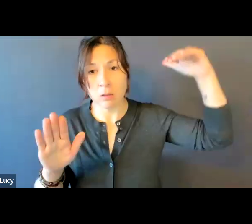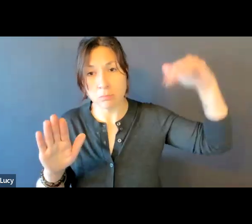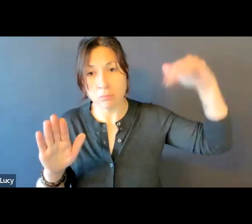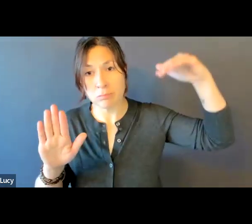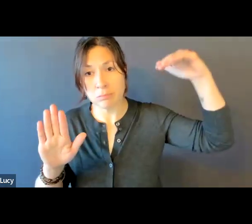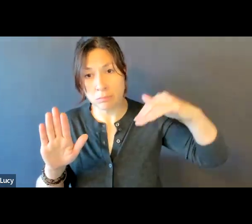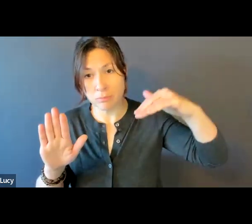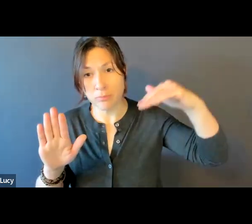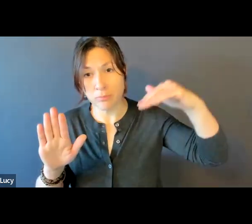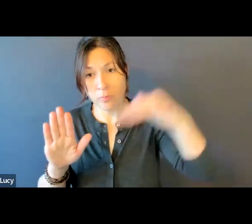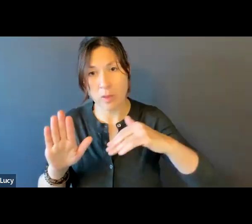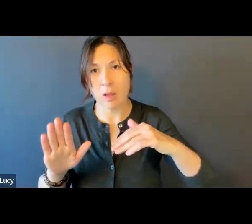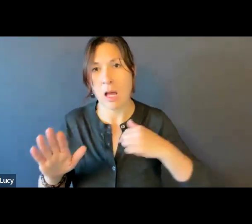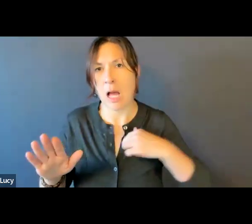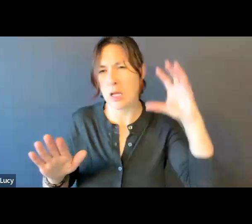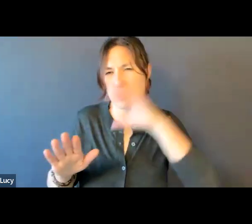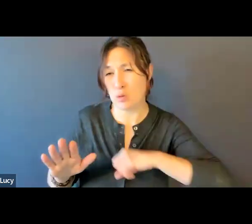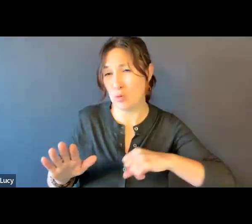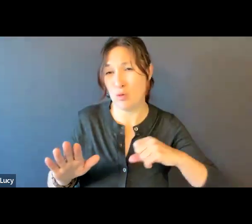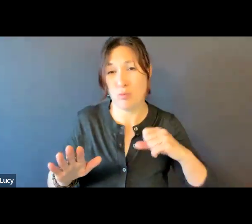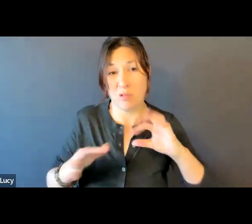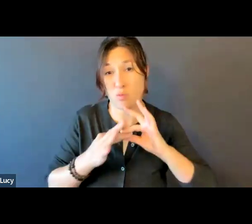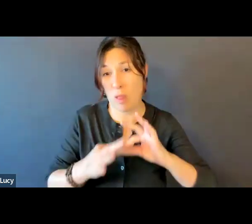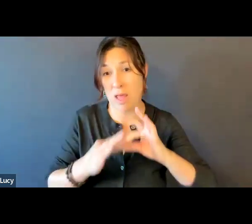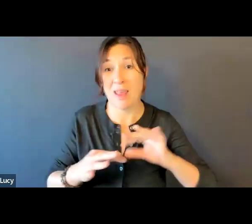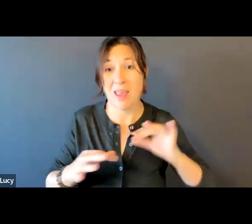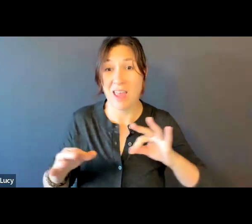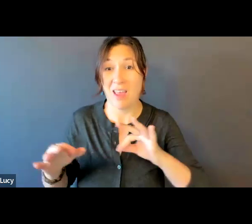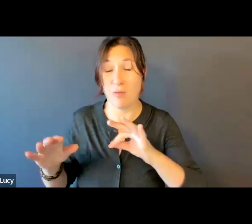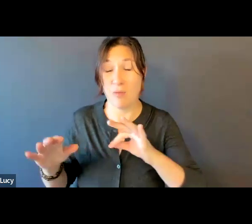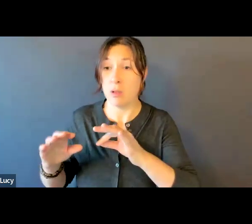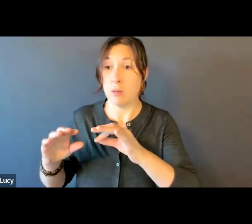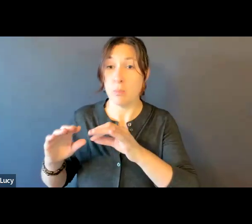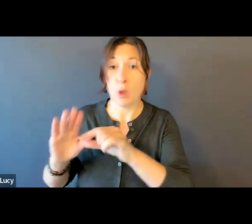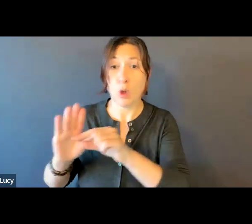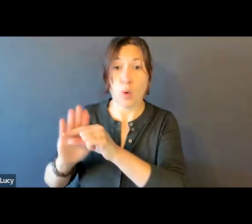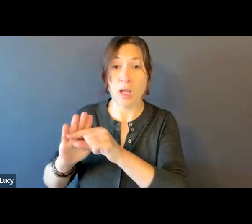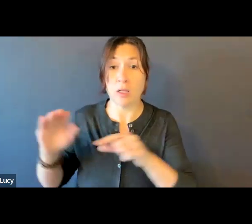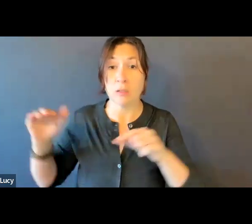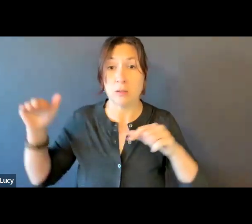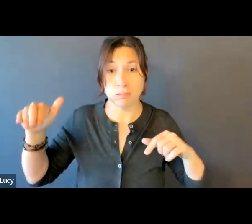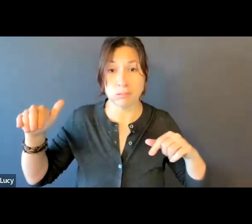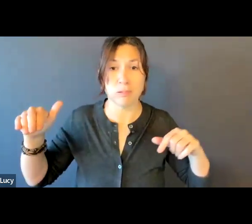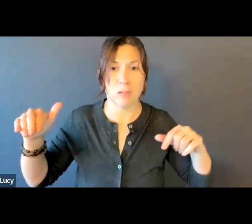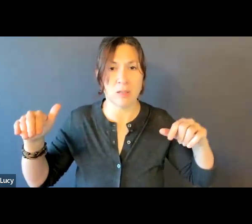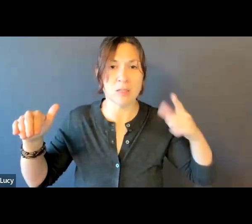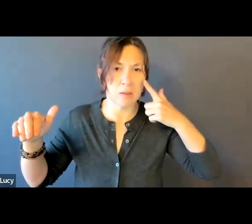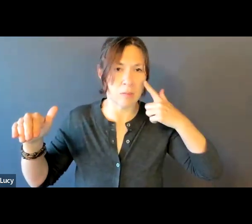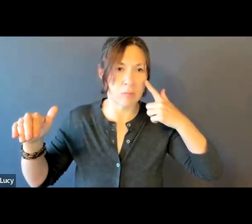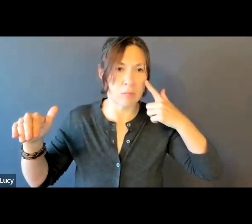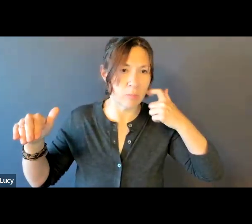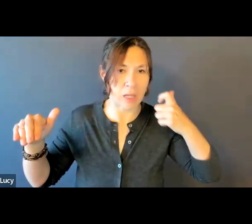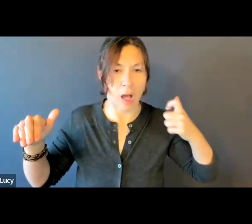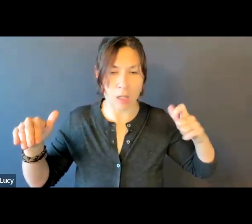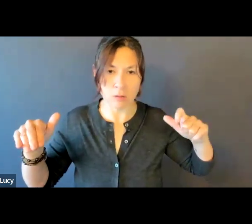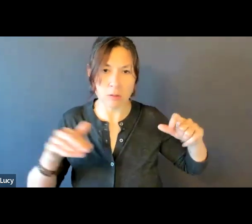that there is a achievement level, but it'd be interesting to know the data. So I want to follow up on what Dr. Elkins